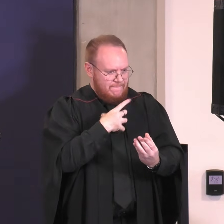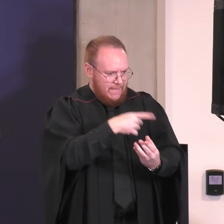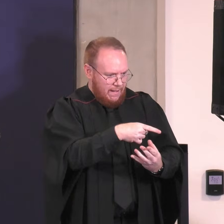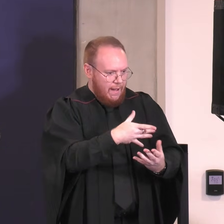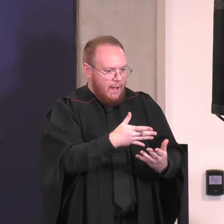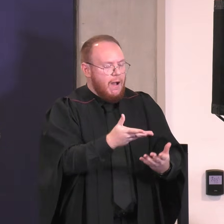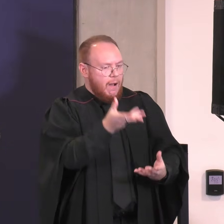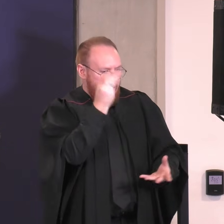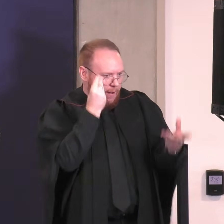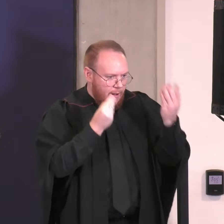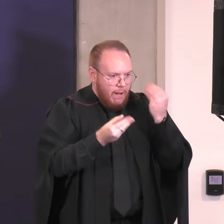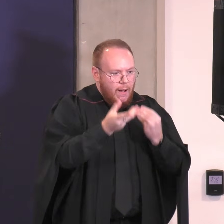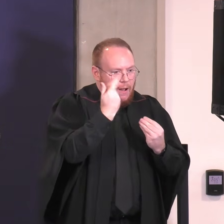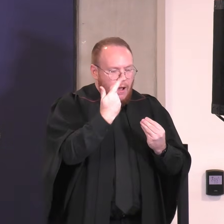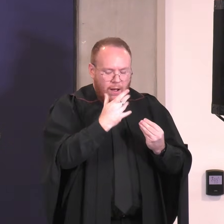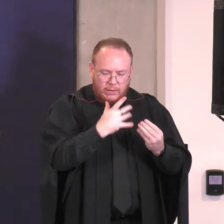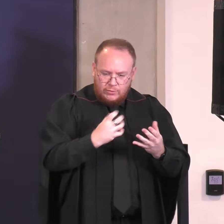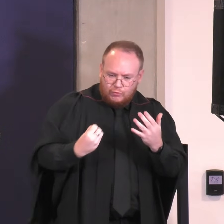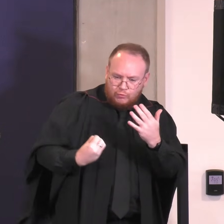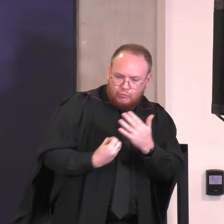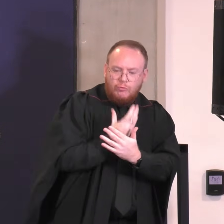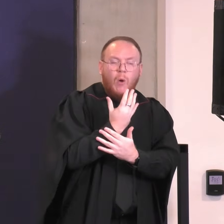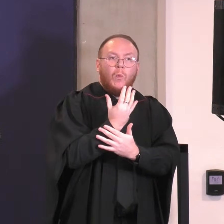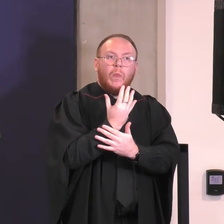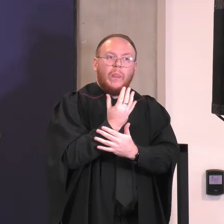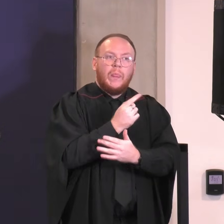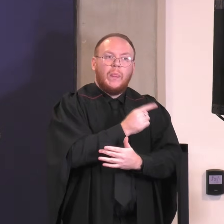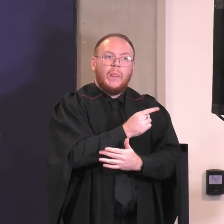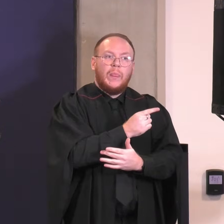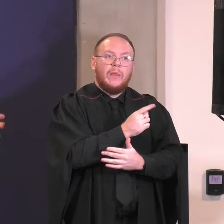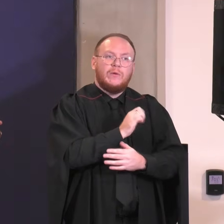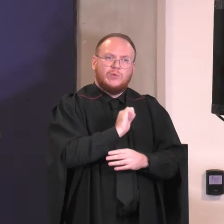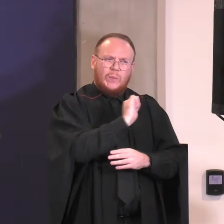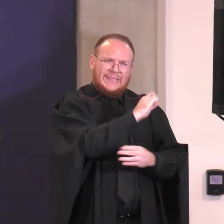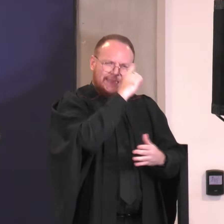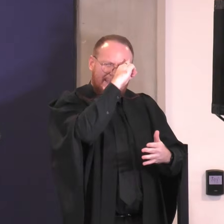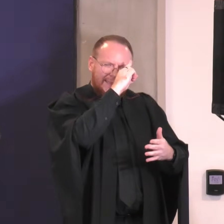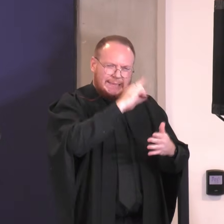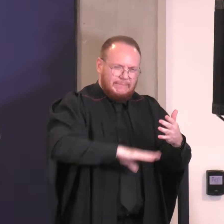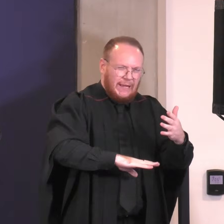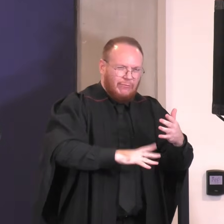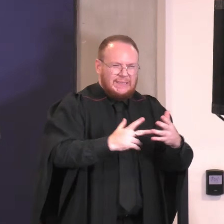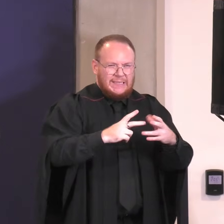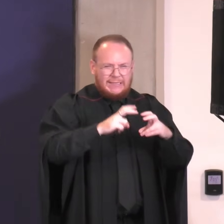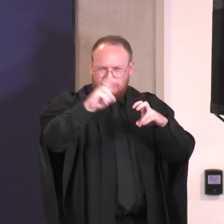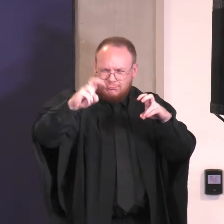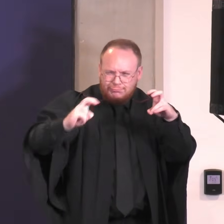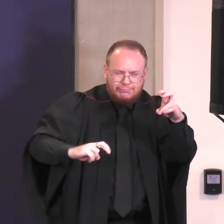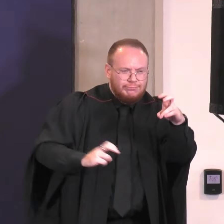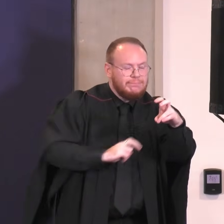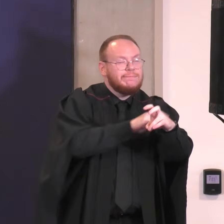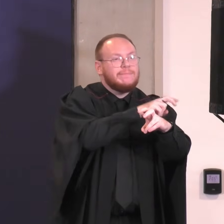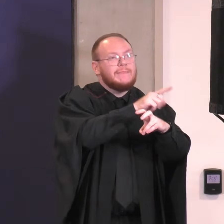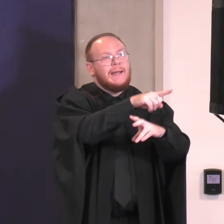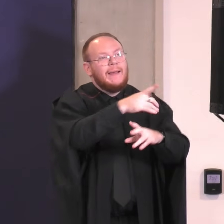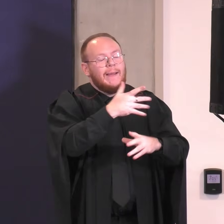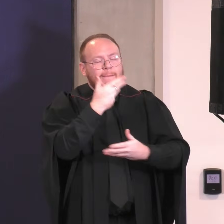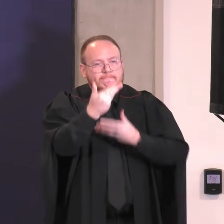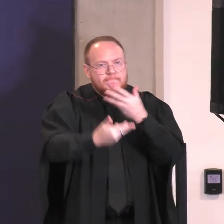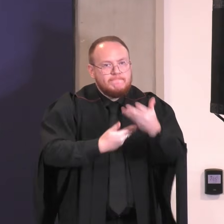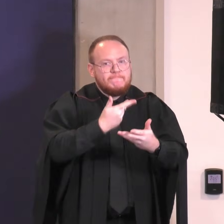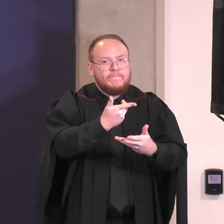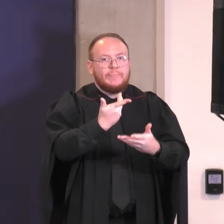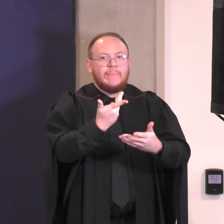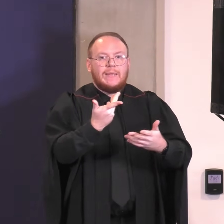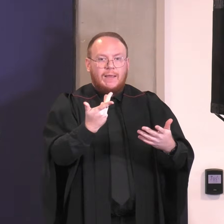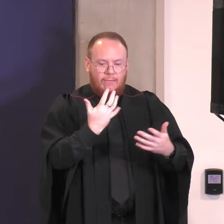fear is a catalyst for growth. Drawing on his own life-threatening experiences and global travels, Levison reminds us that